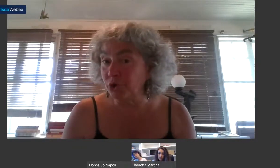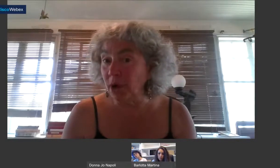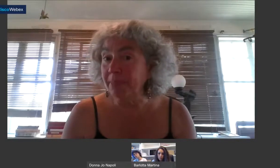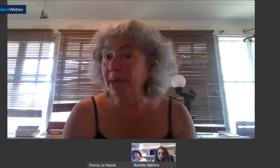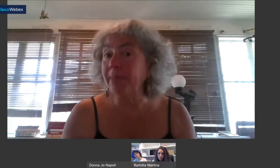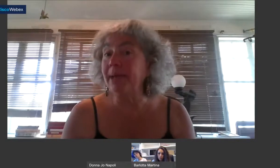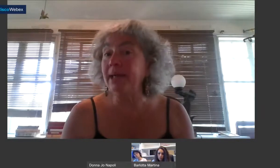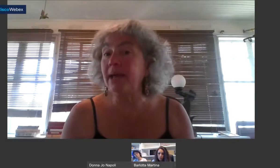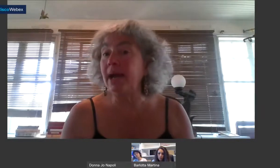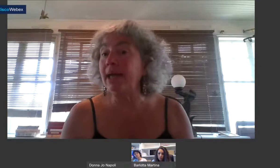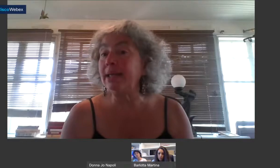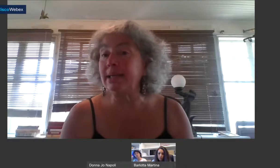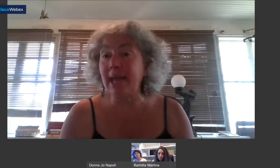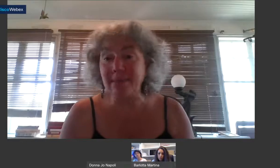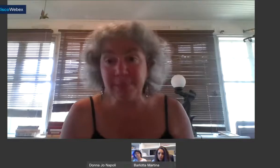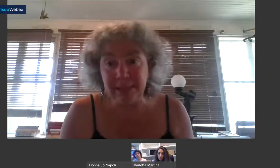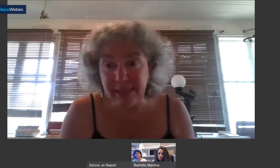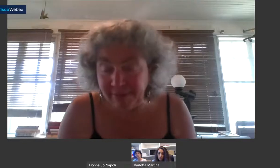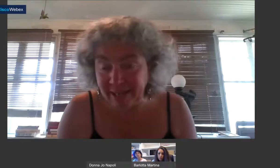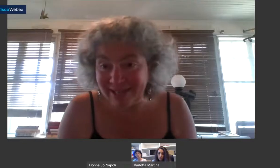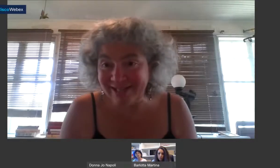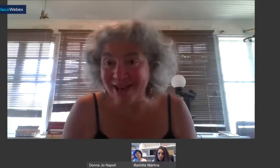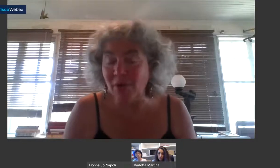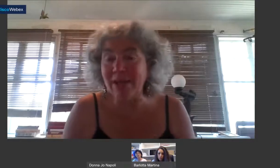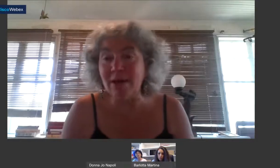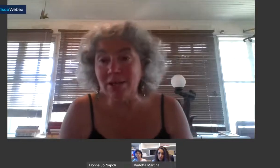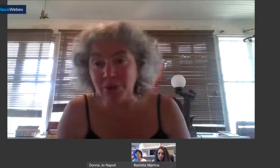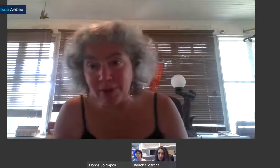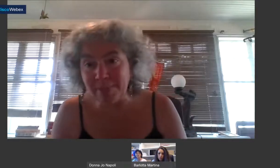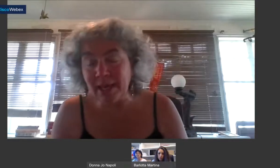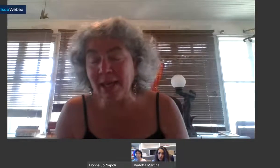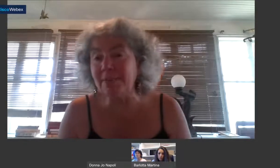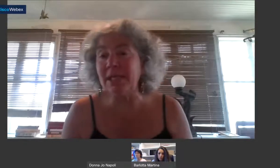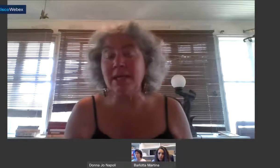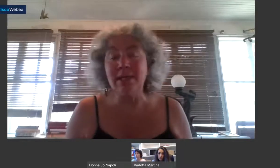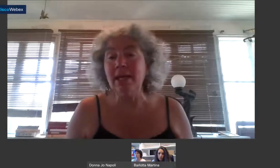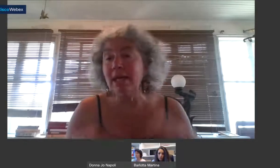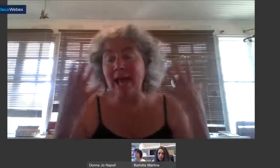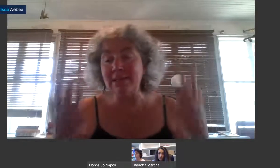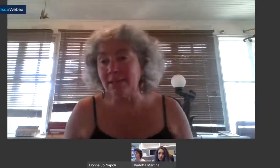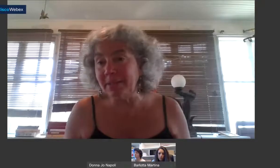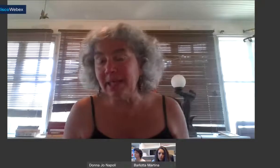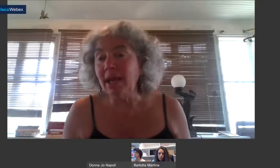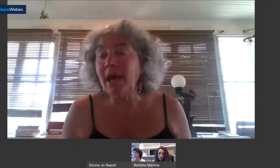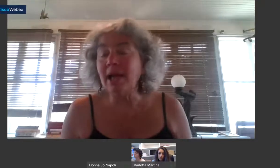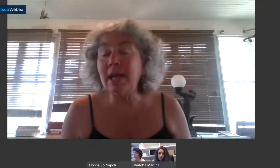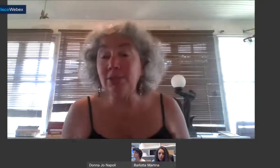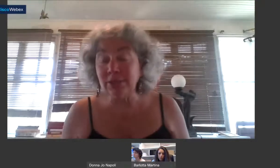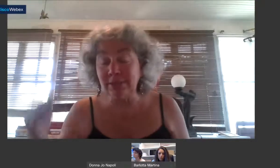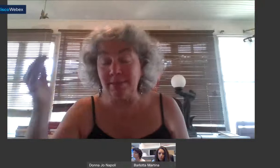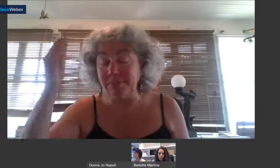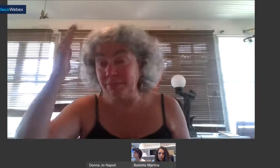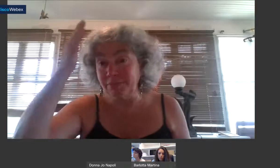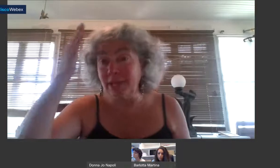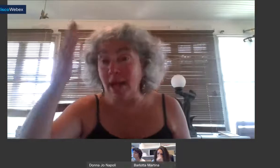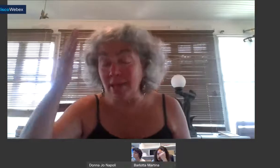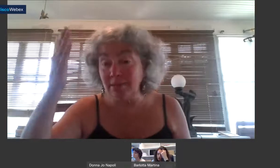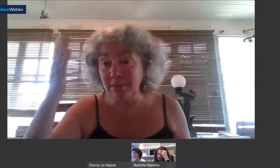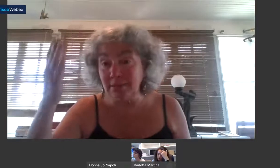Europe, but I can't believe that it's not going on in Europe. I mean, it has to be. I just am not,